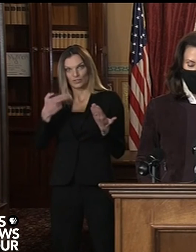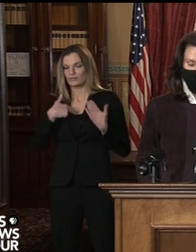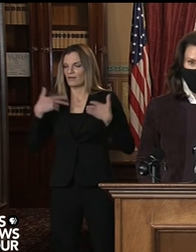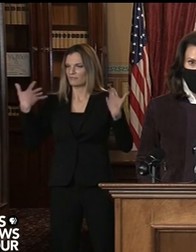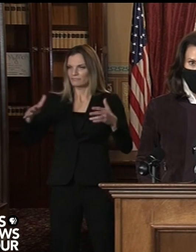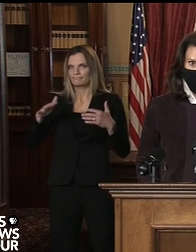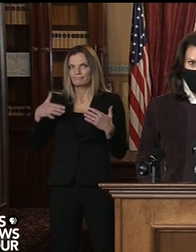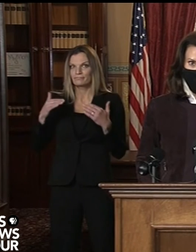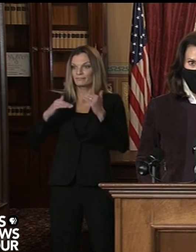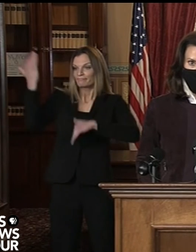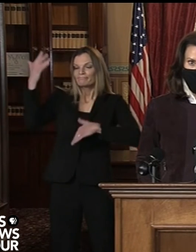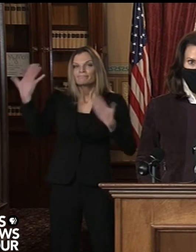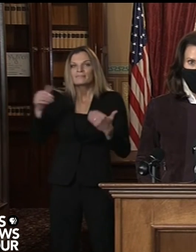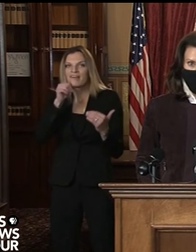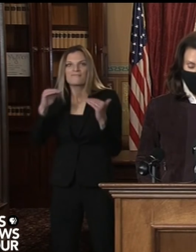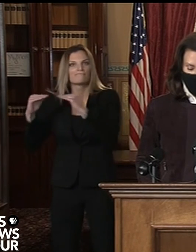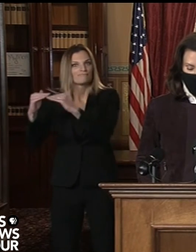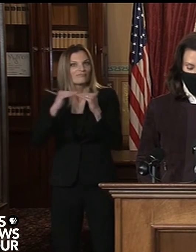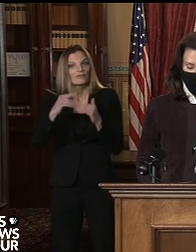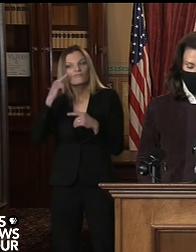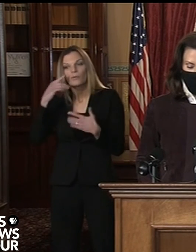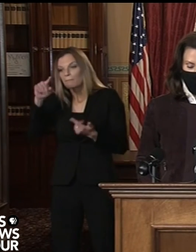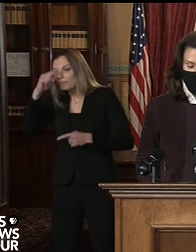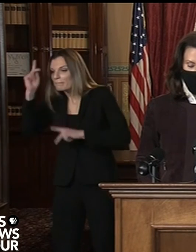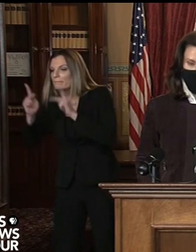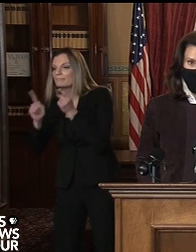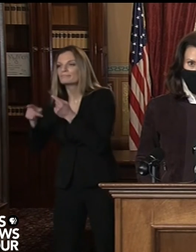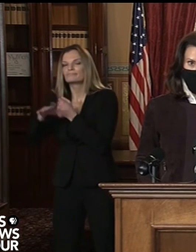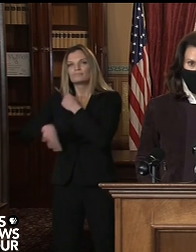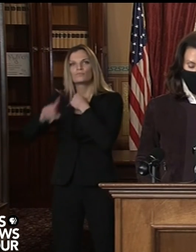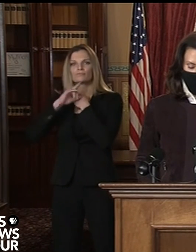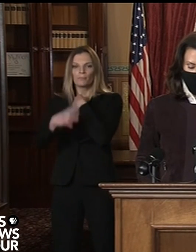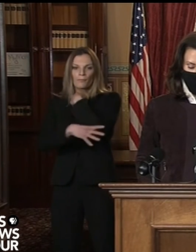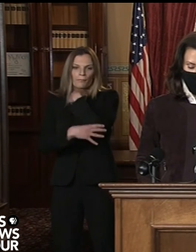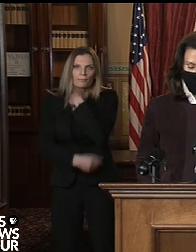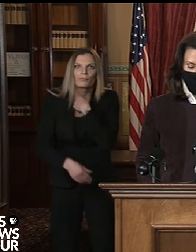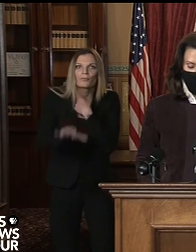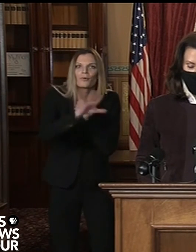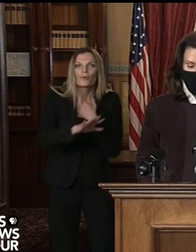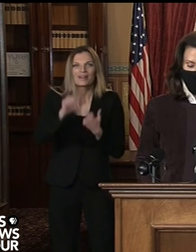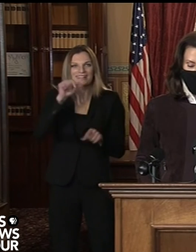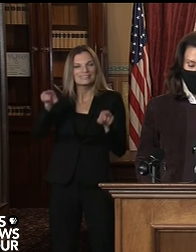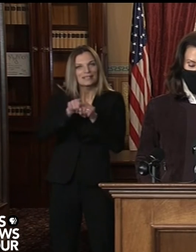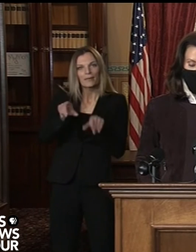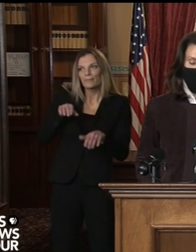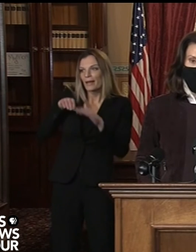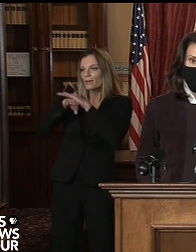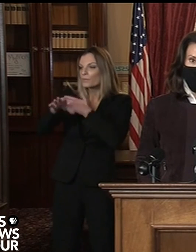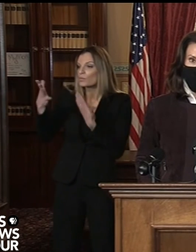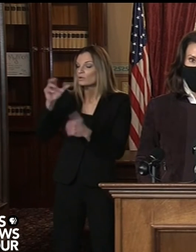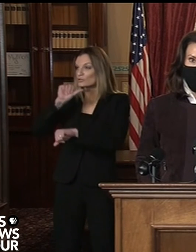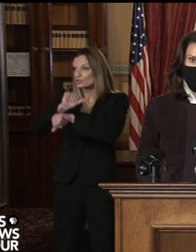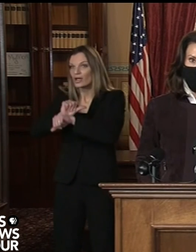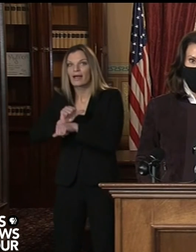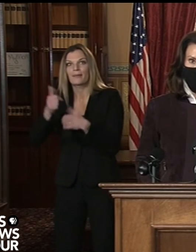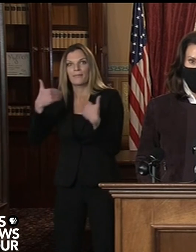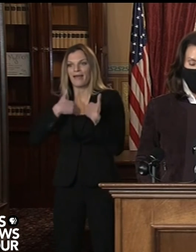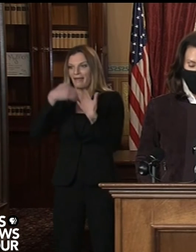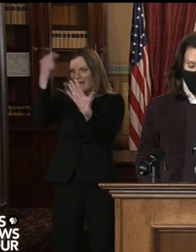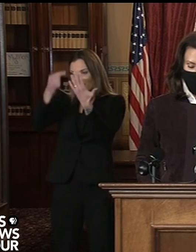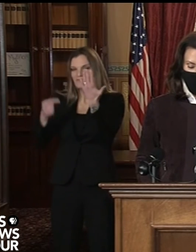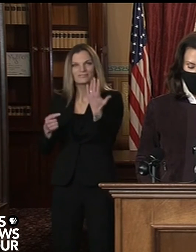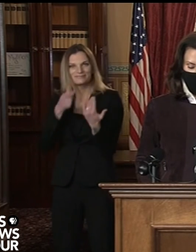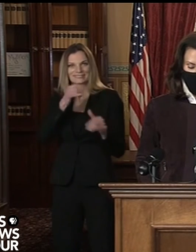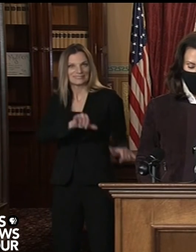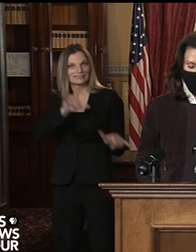care, affordable housing, transportation, and good paying jobs. It's attacked everyone from the very young